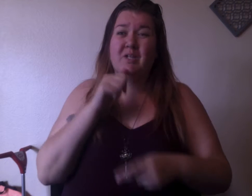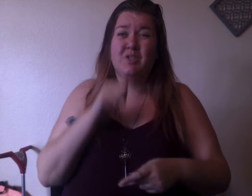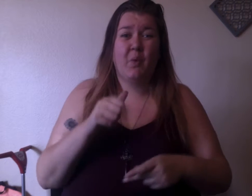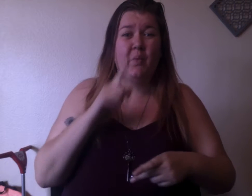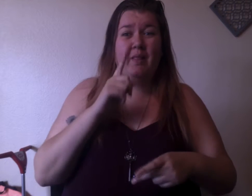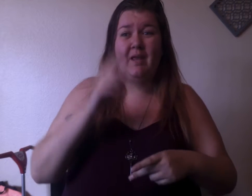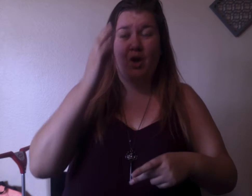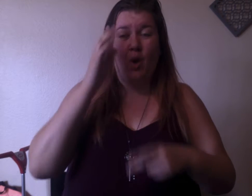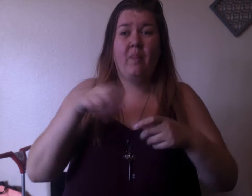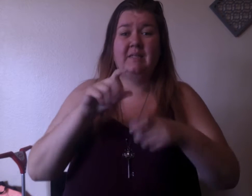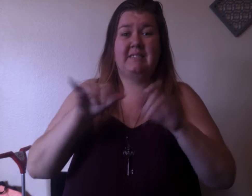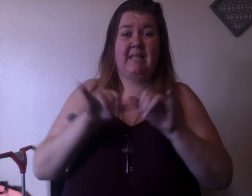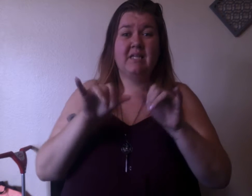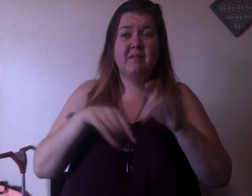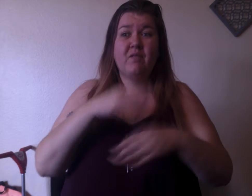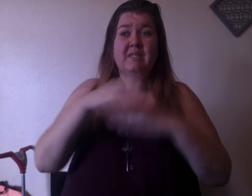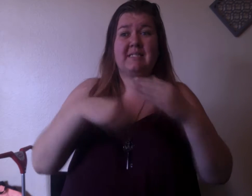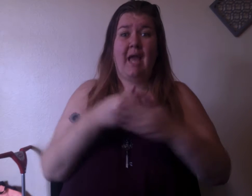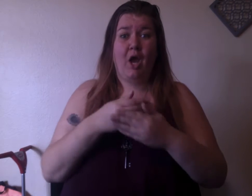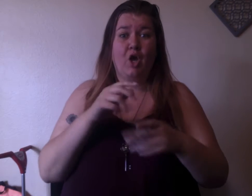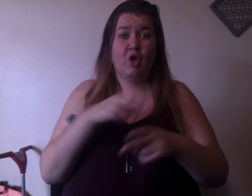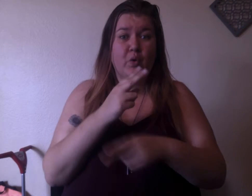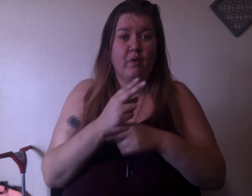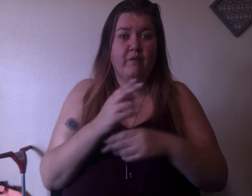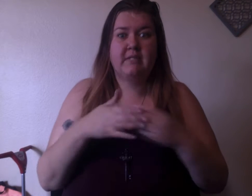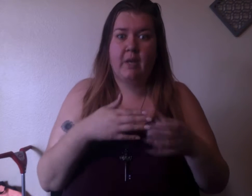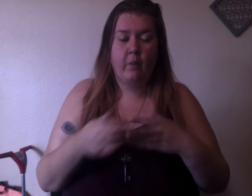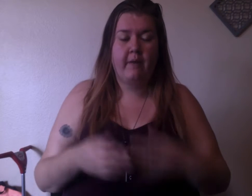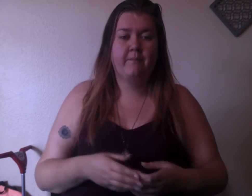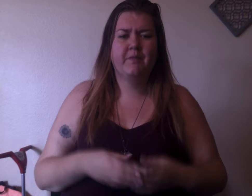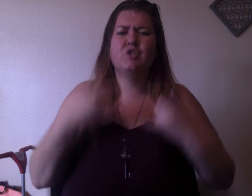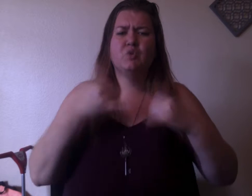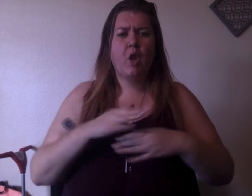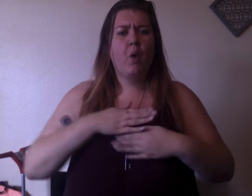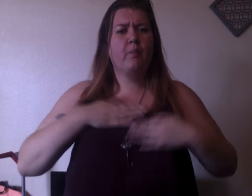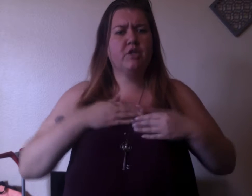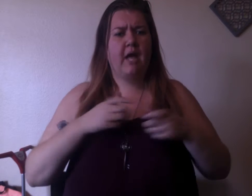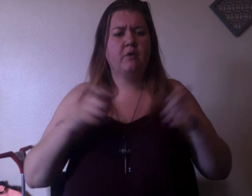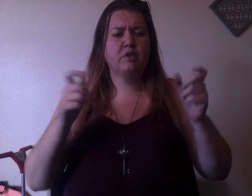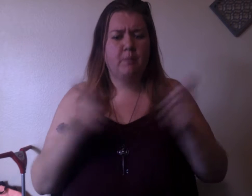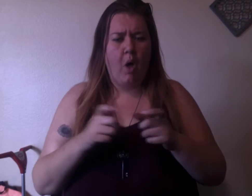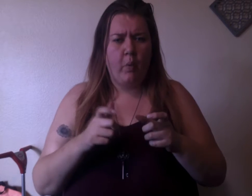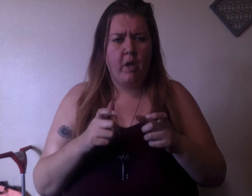the universe is. But with that said, let's actually just try to appreciate how small we are. So this is me right over here.